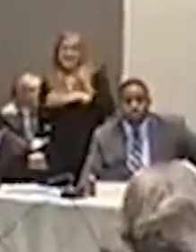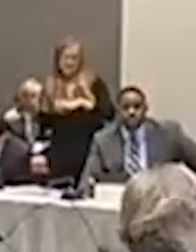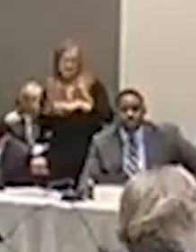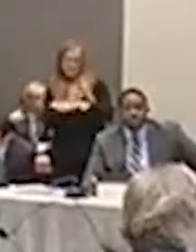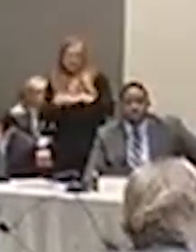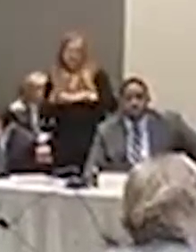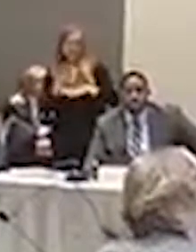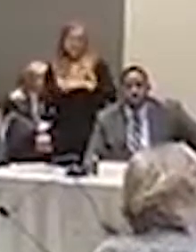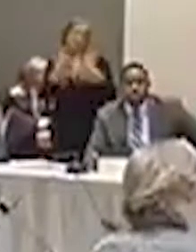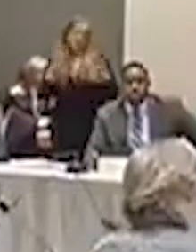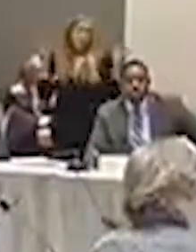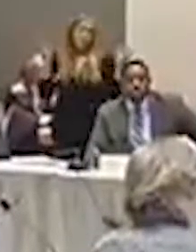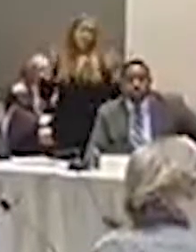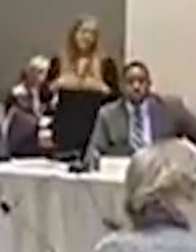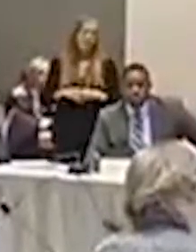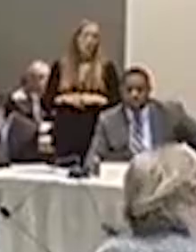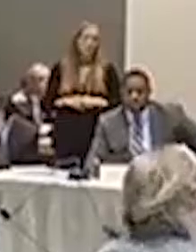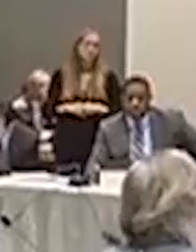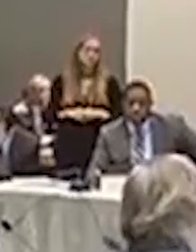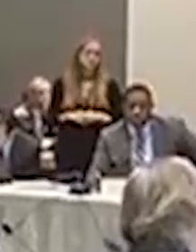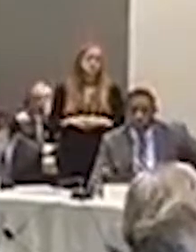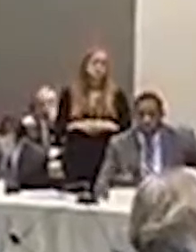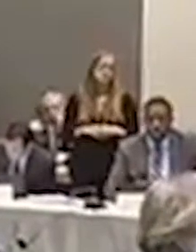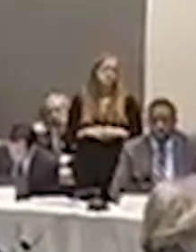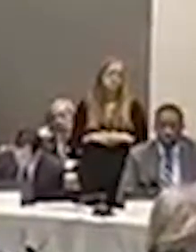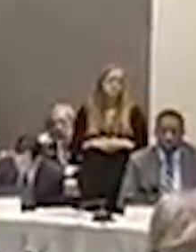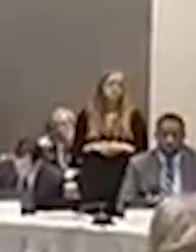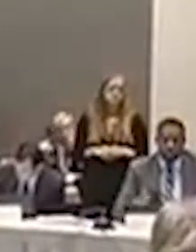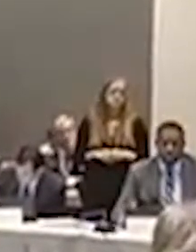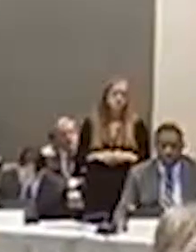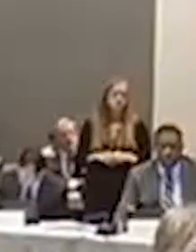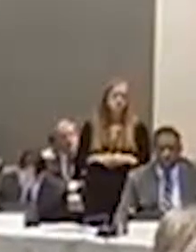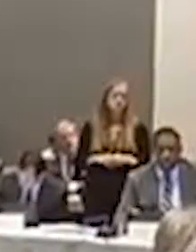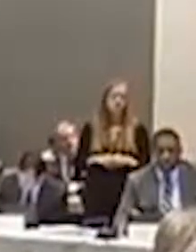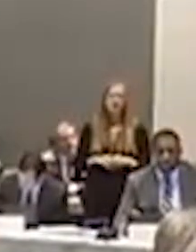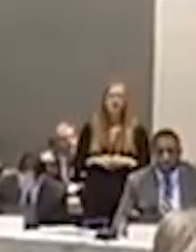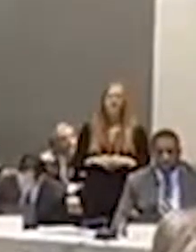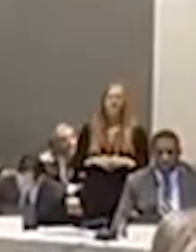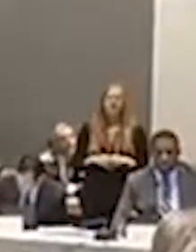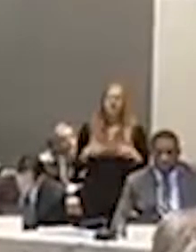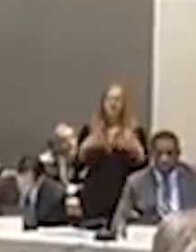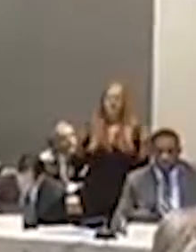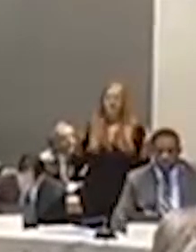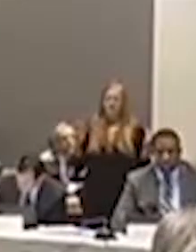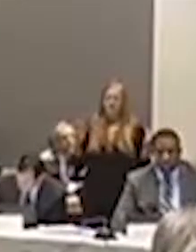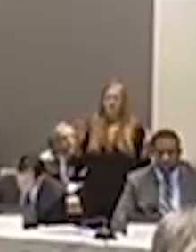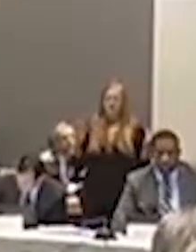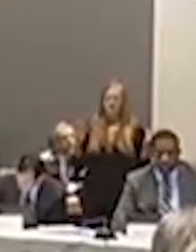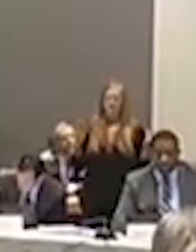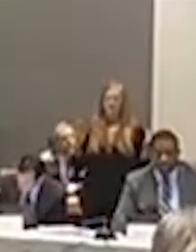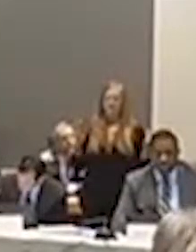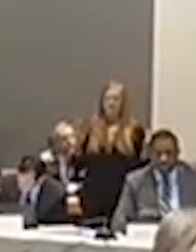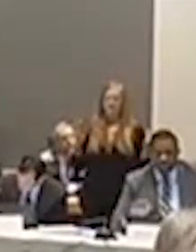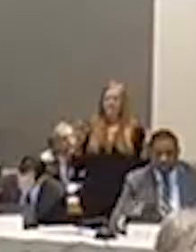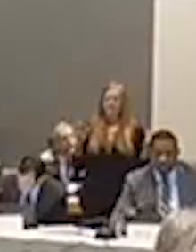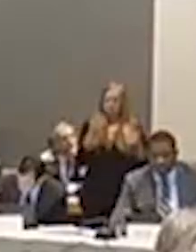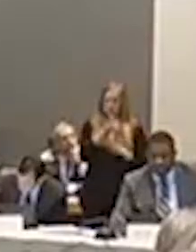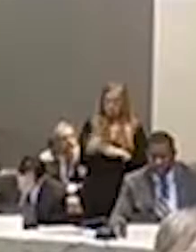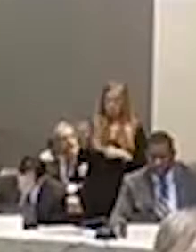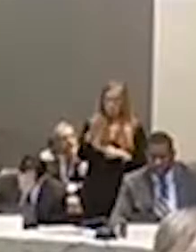point for a conversation. We need to get rid of any unjustified and uneconomic transfers.